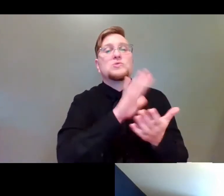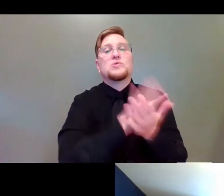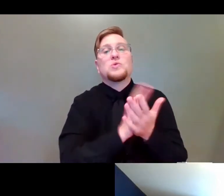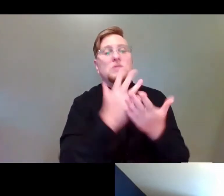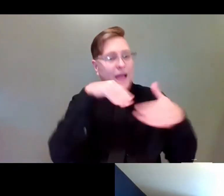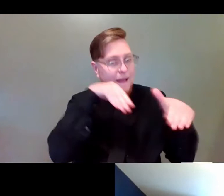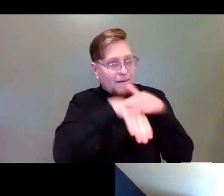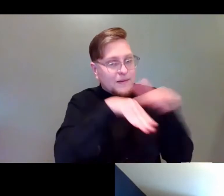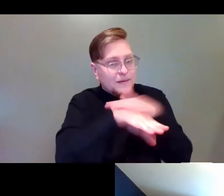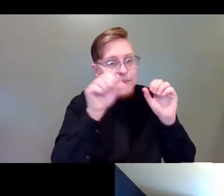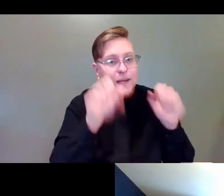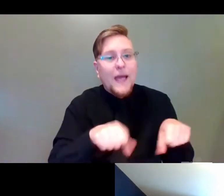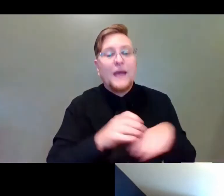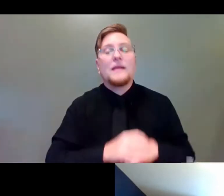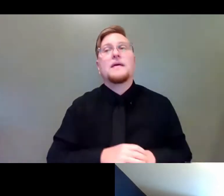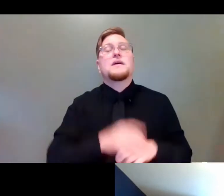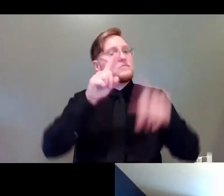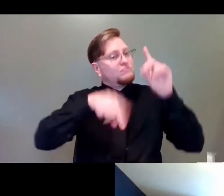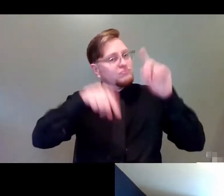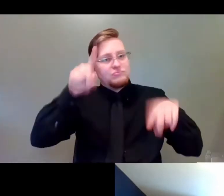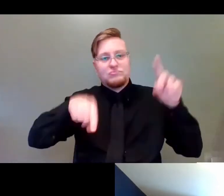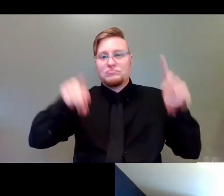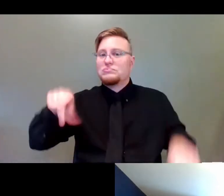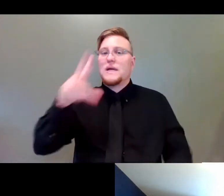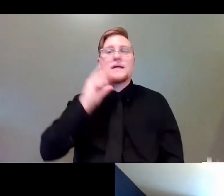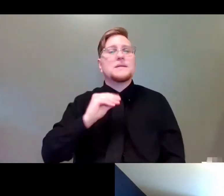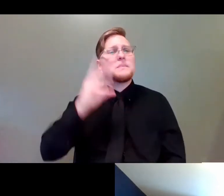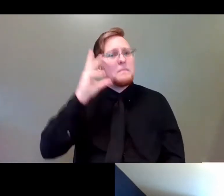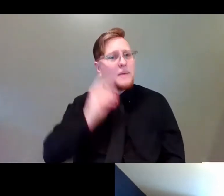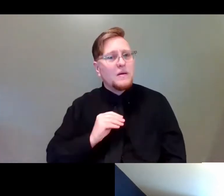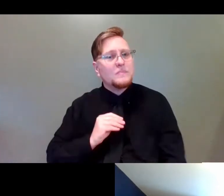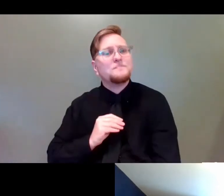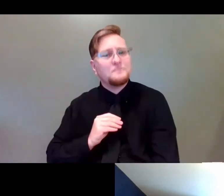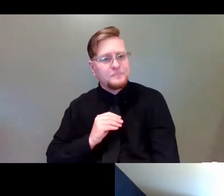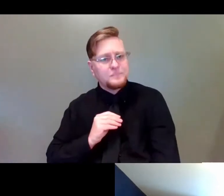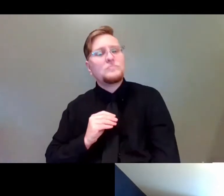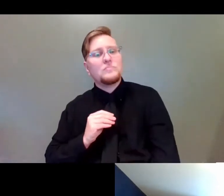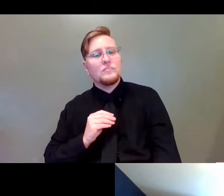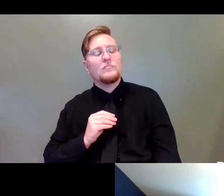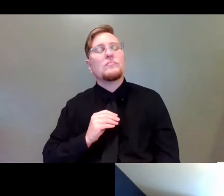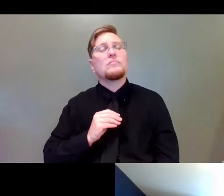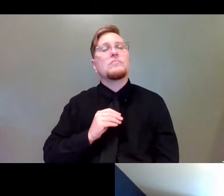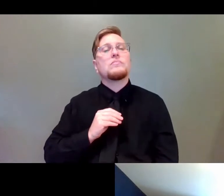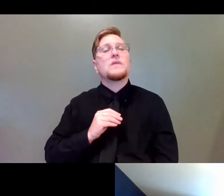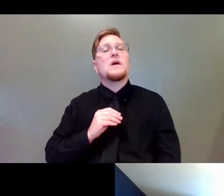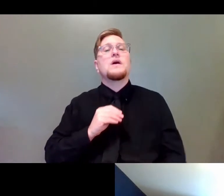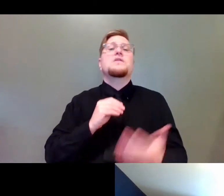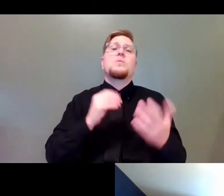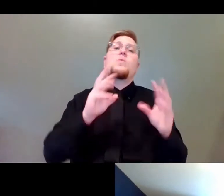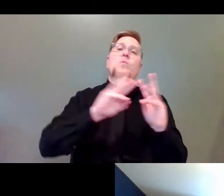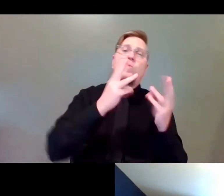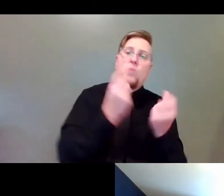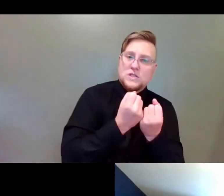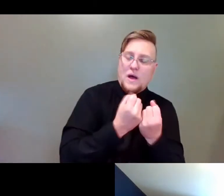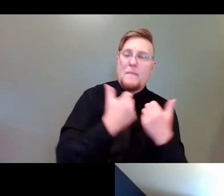homestay family. And of course, we do a lot of what we call empowerment activities in addition to all the workshops. And